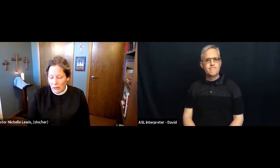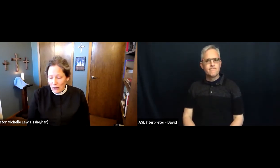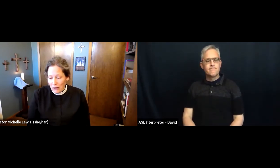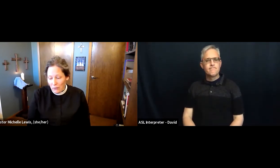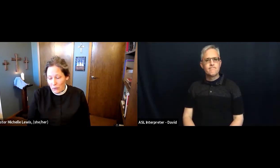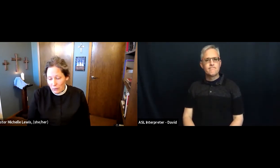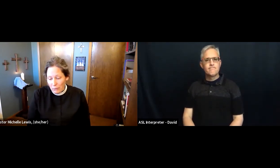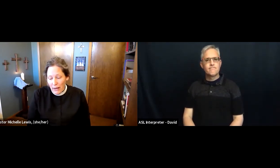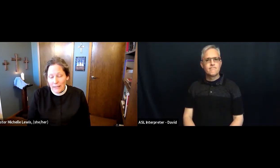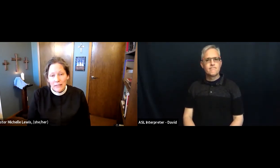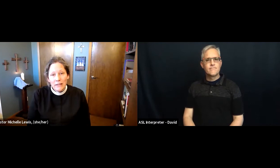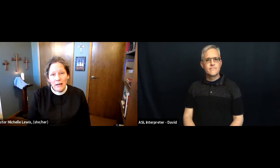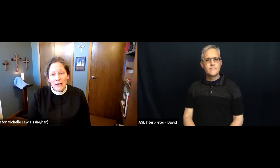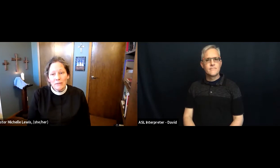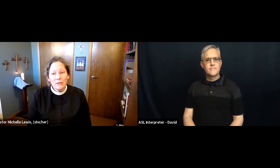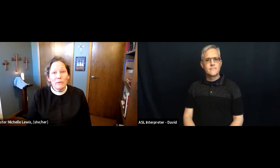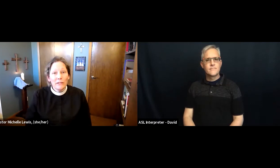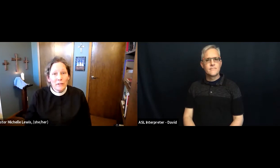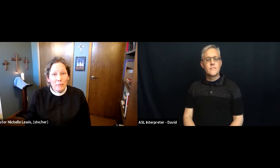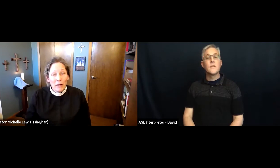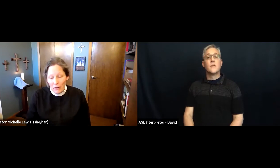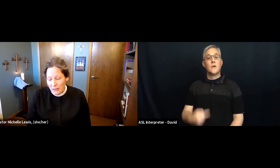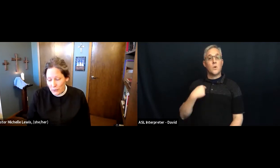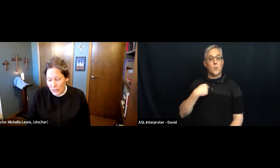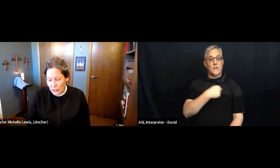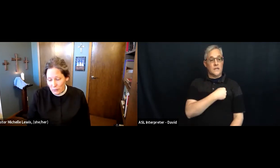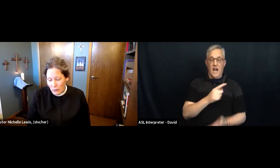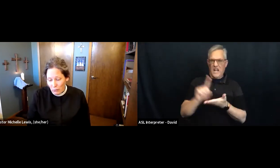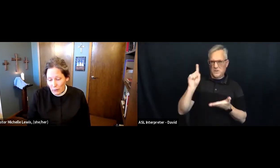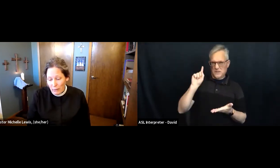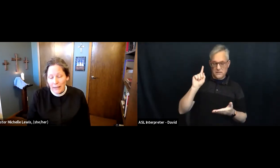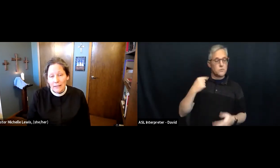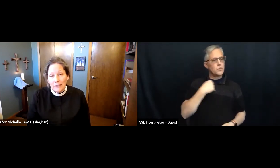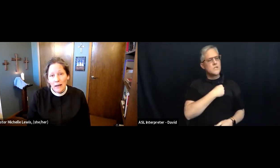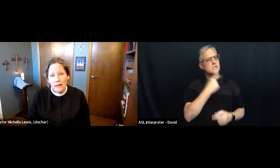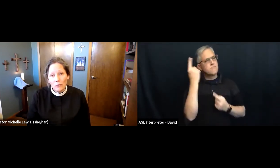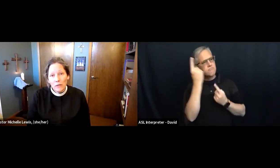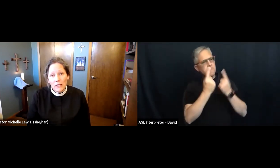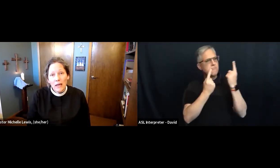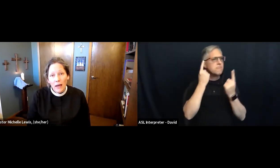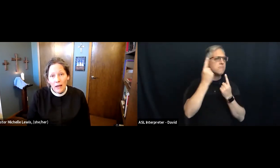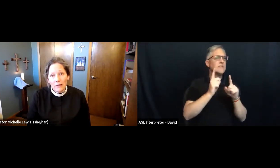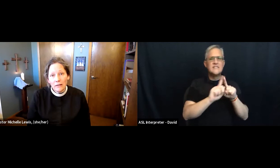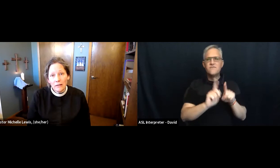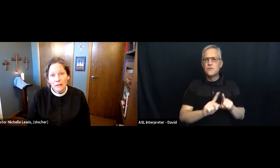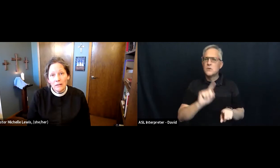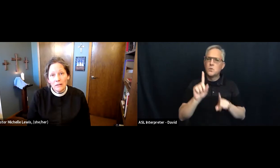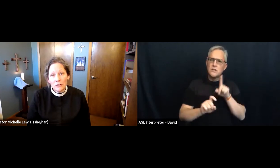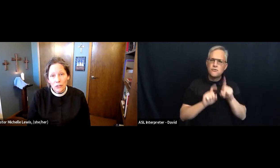And we were reminded, as we wondered about all these questions, we were reminded that we